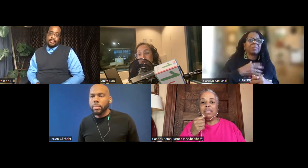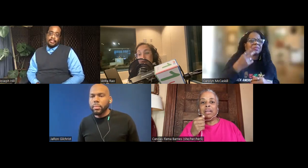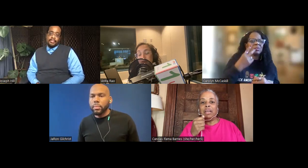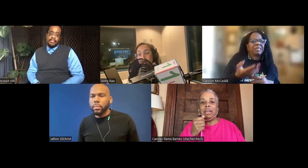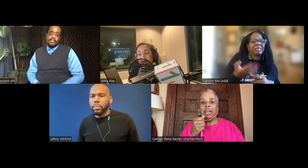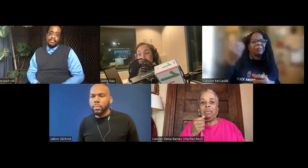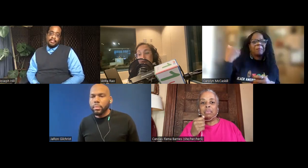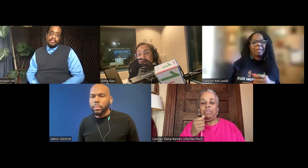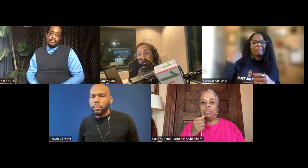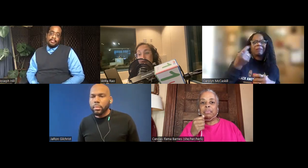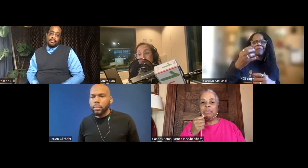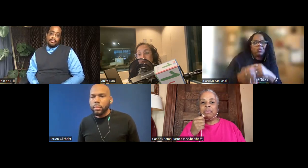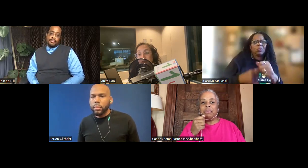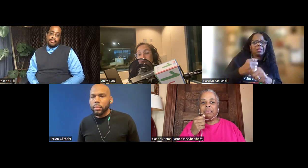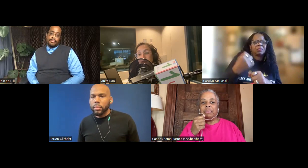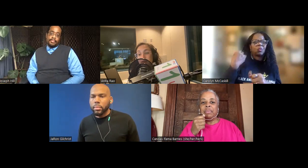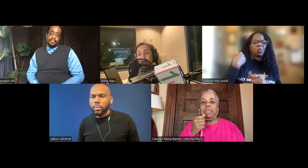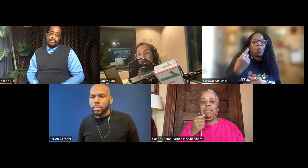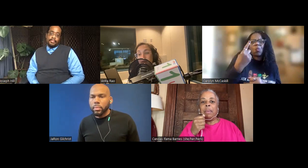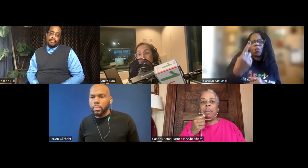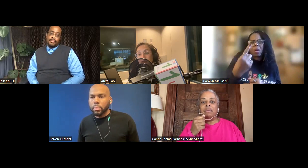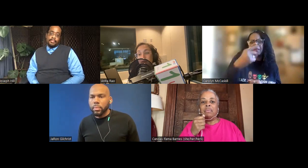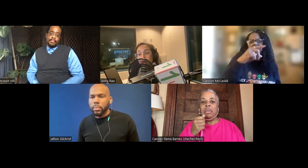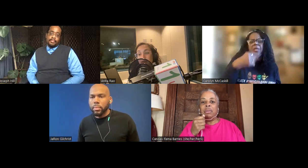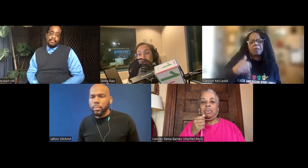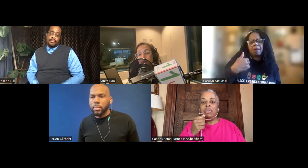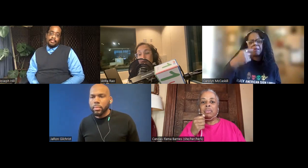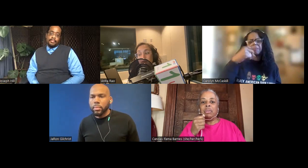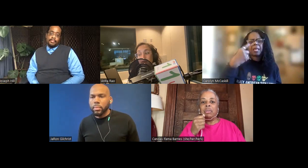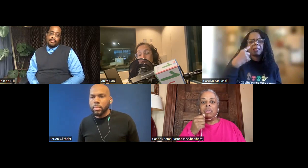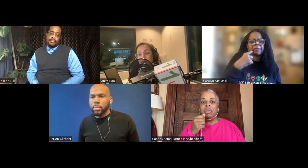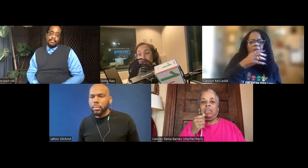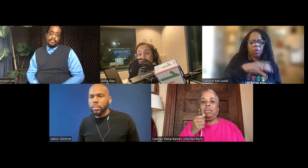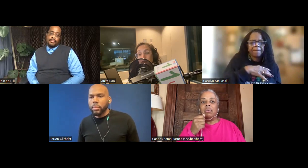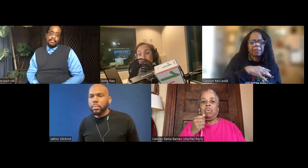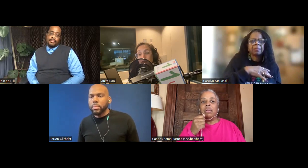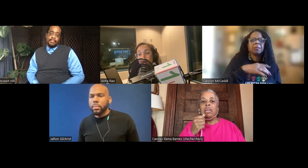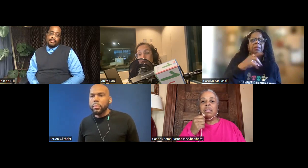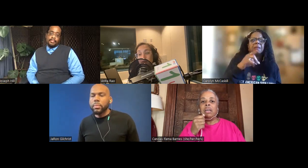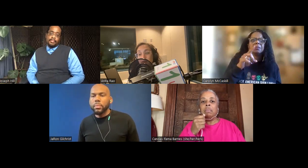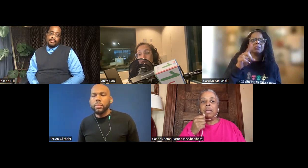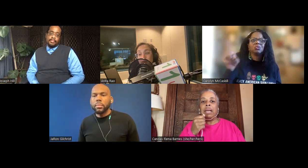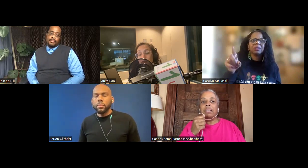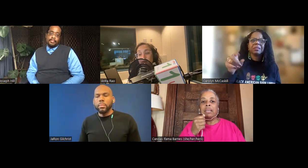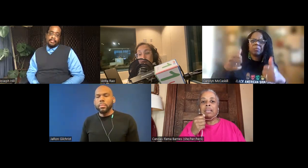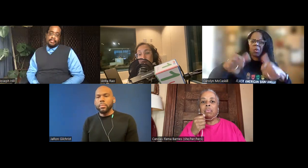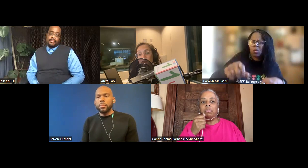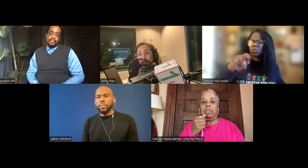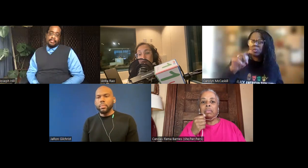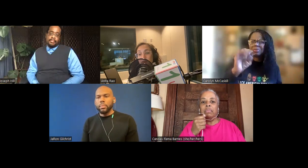and our language. In the past few years, There's one young Black deaf woman